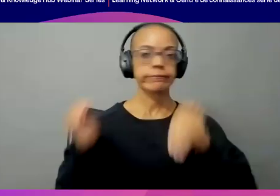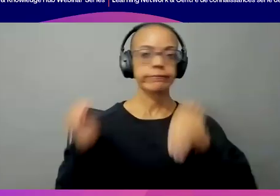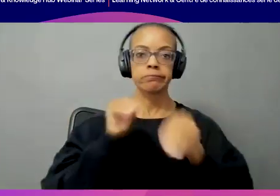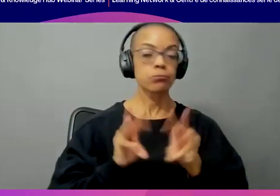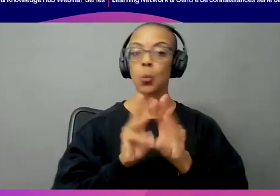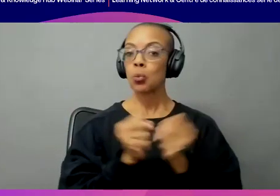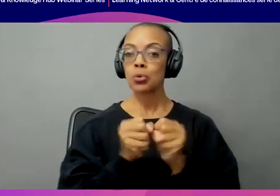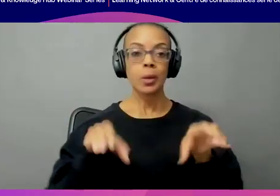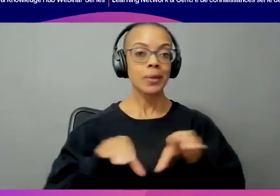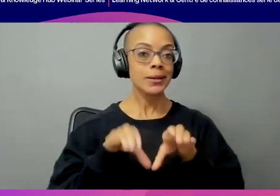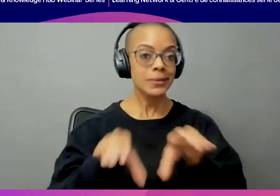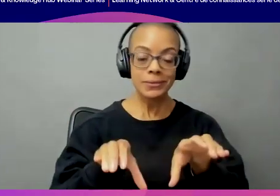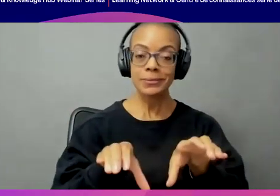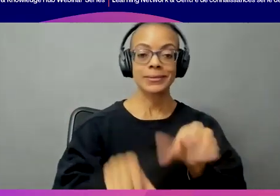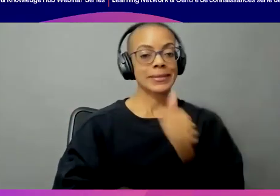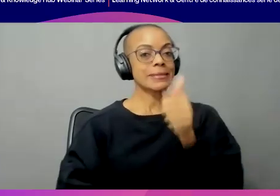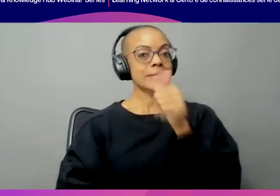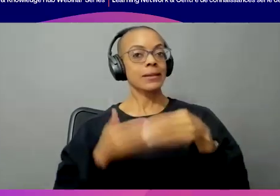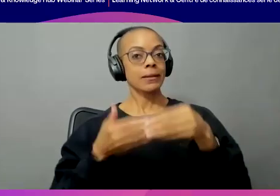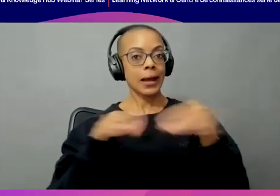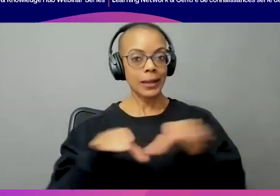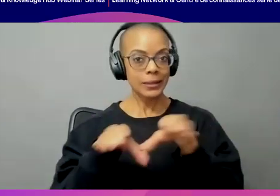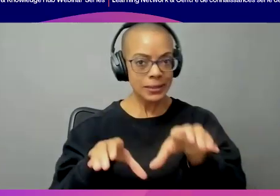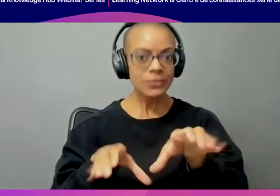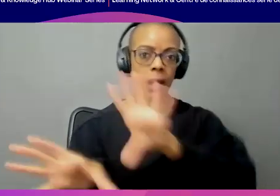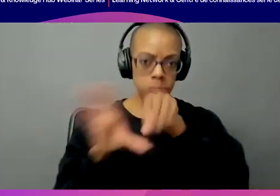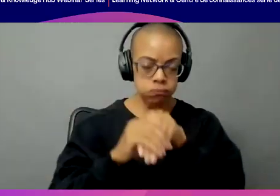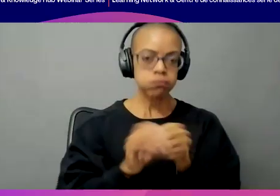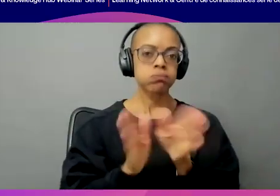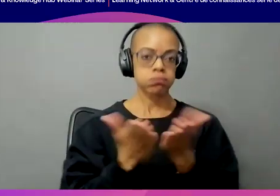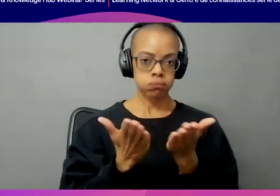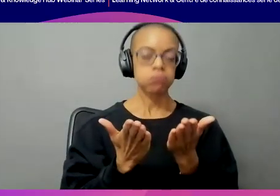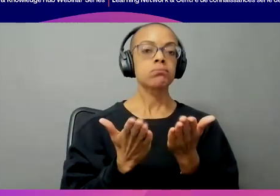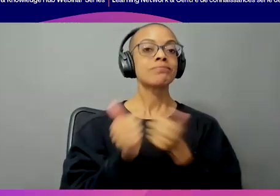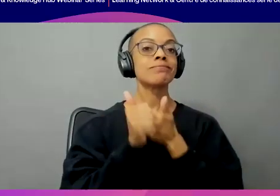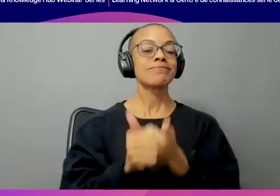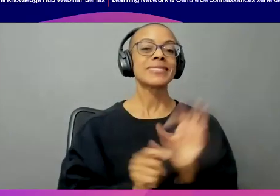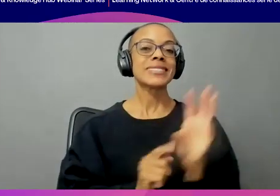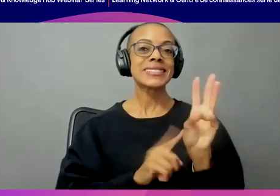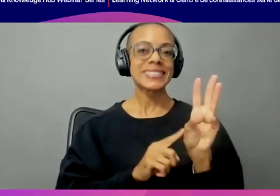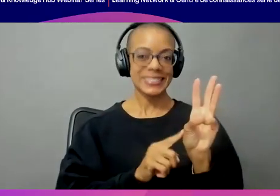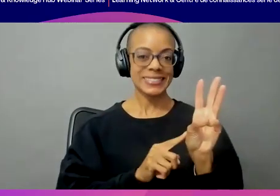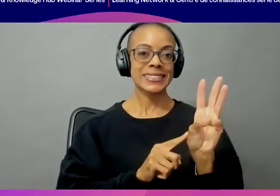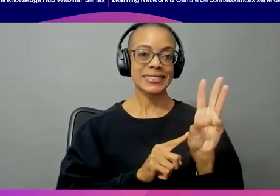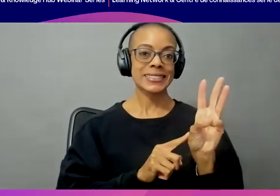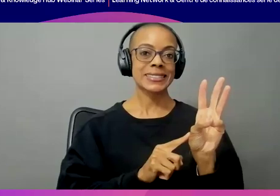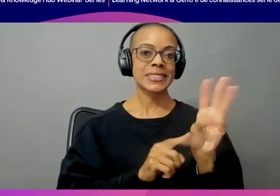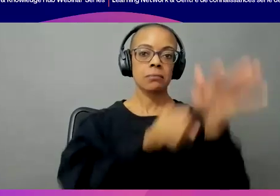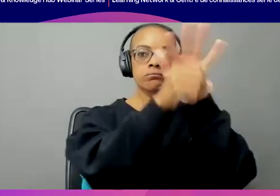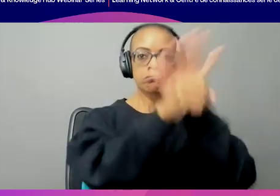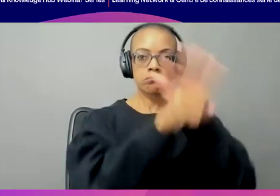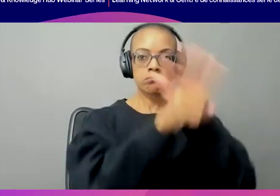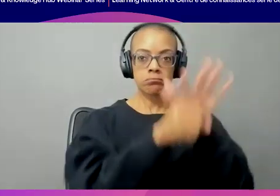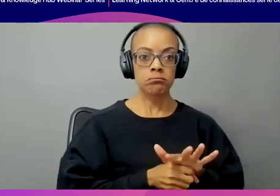workshop activities, self-guided activities, and it follows 6 basic areas. The